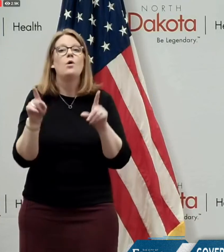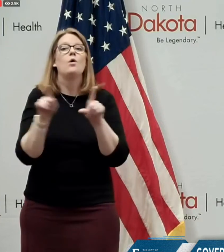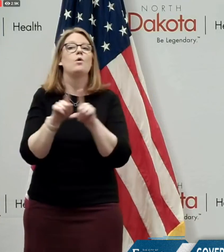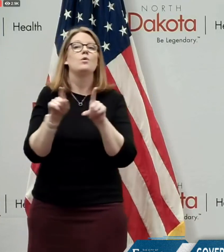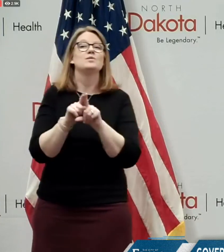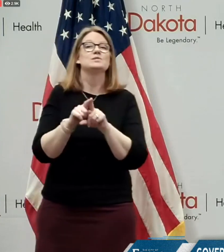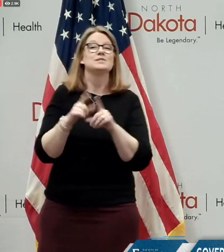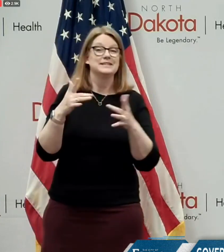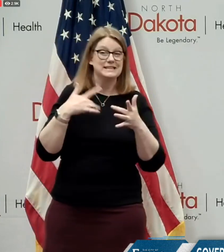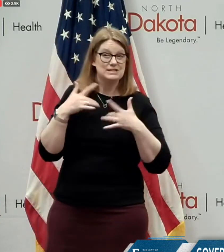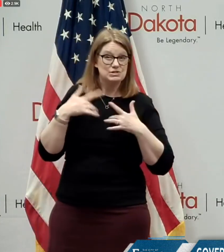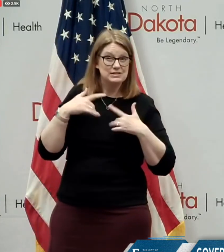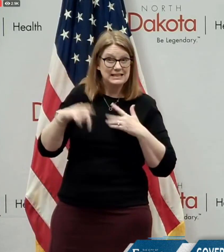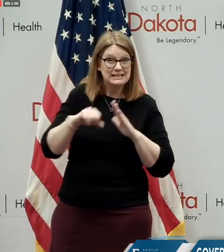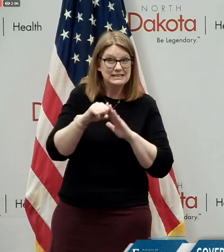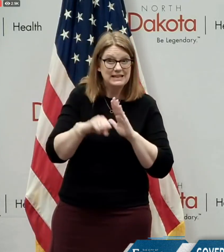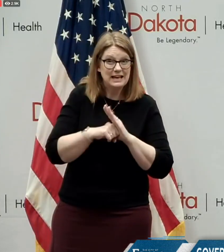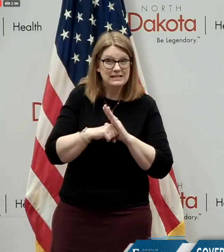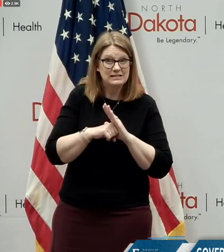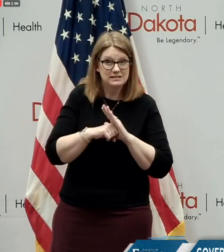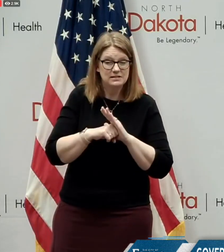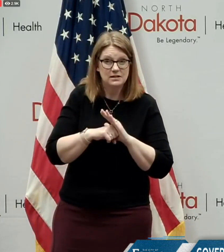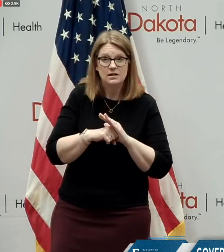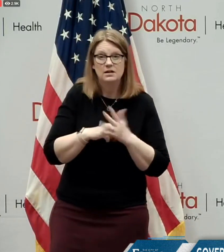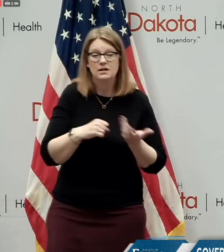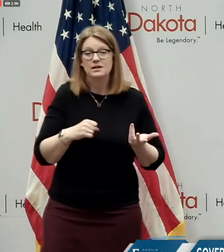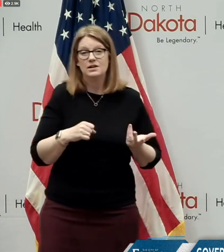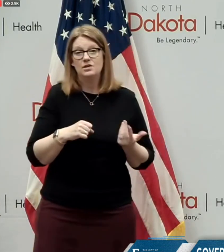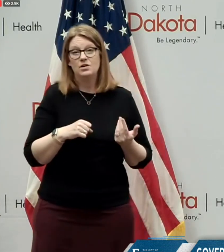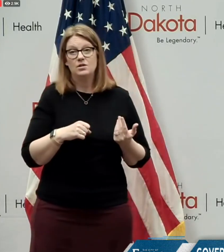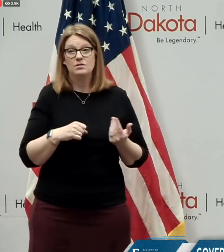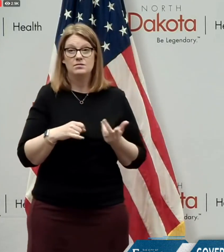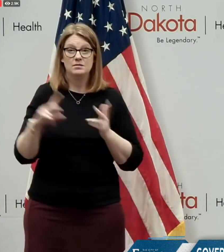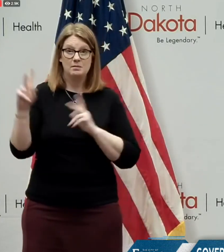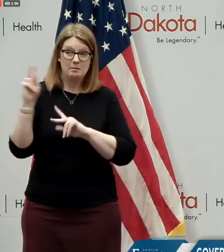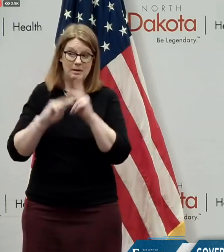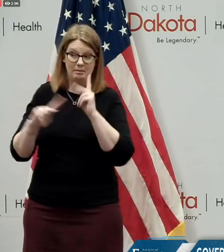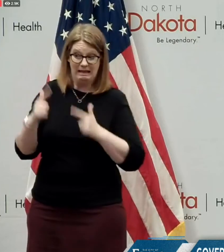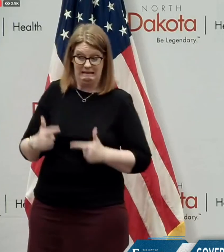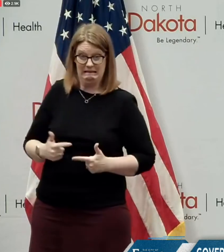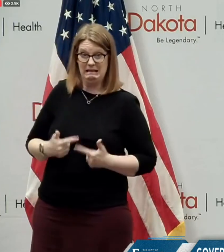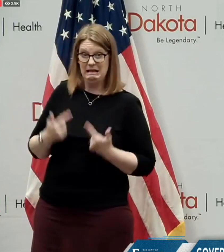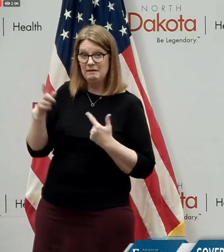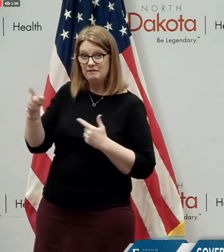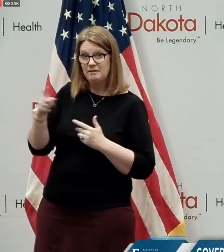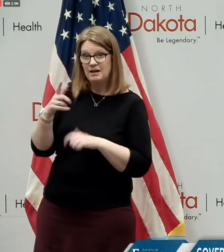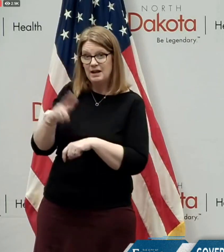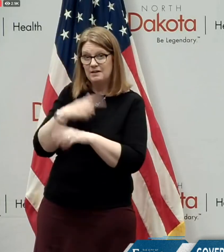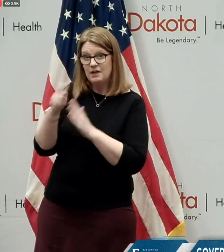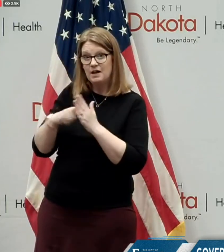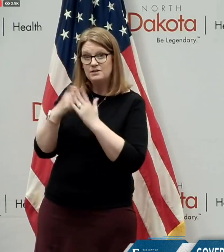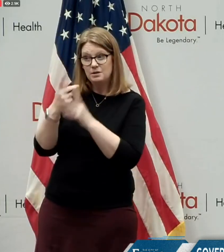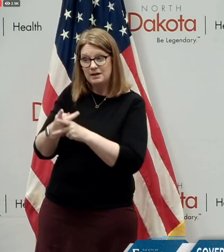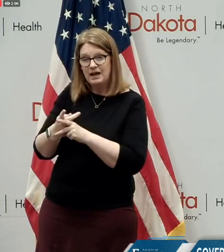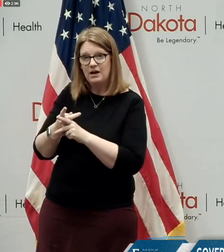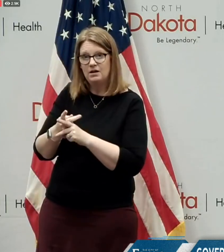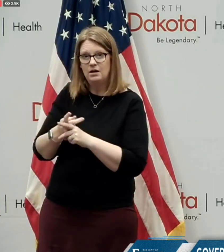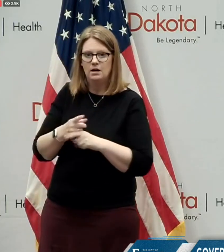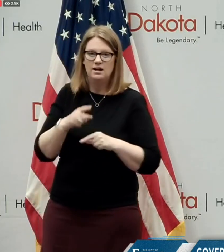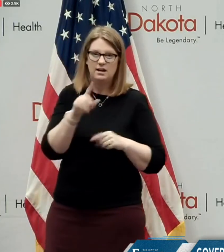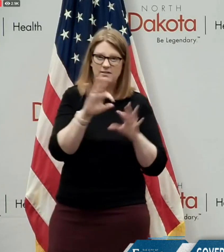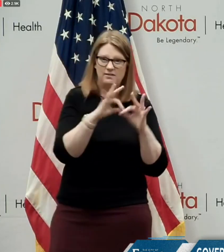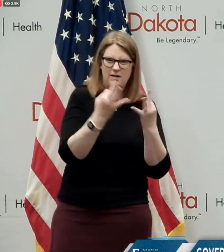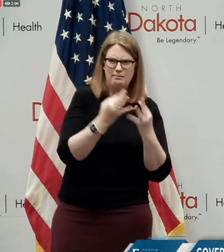in our state is for those families who have loved ones in long-term care and have not been able to visit them. And I'm sure it's